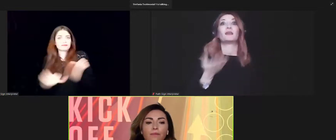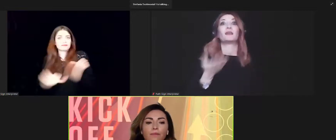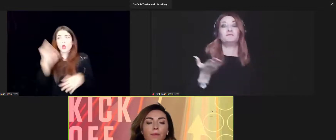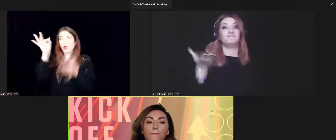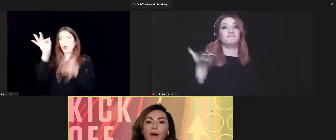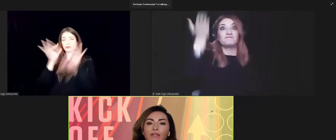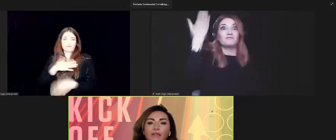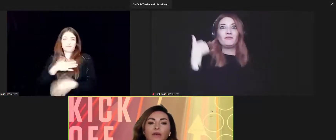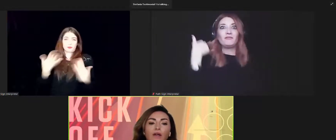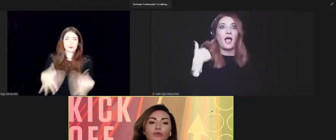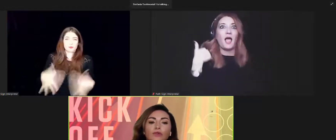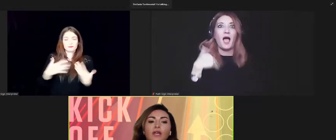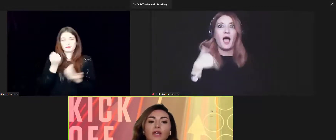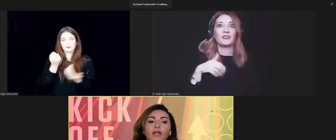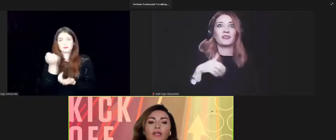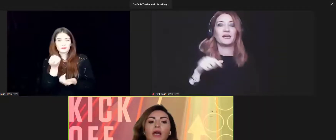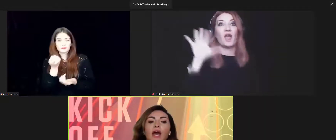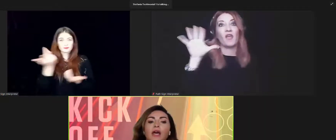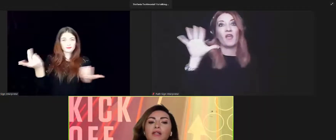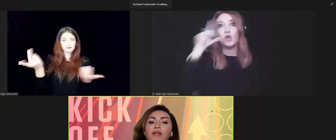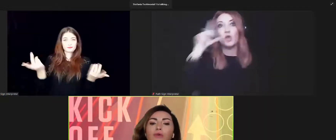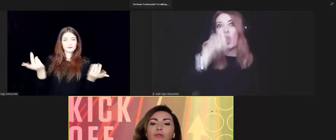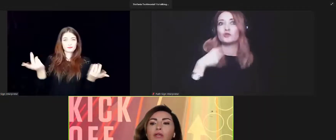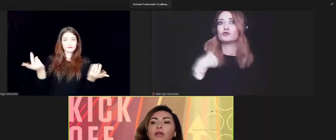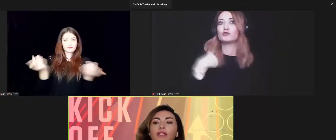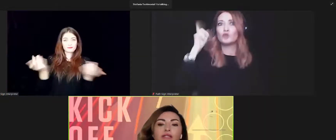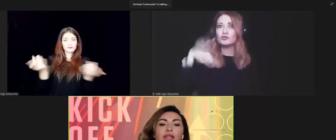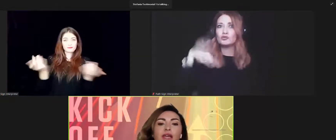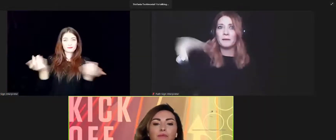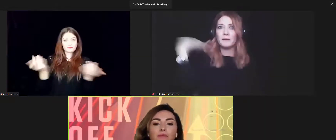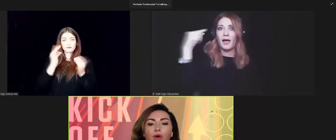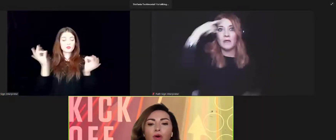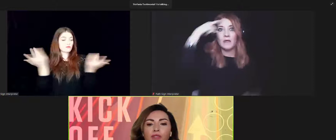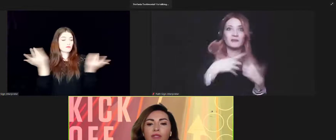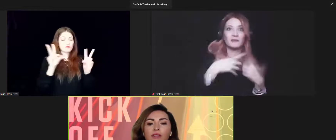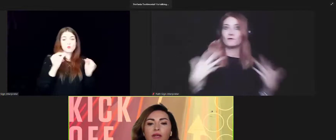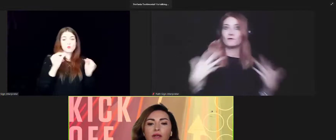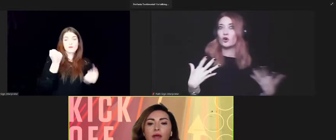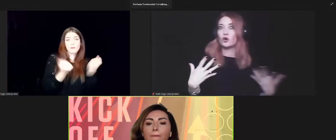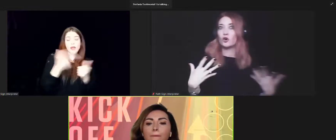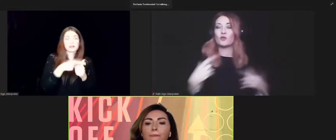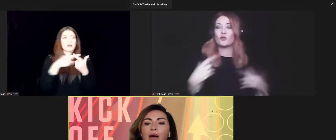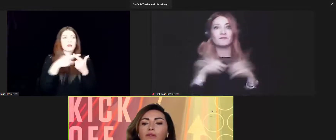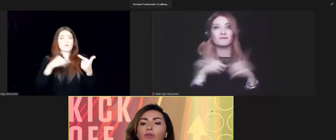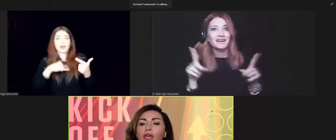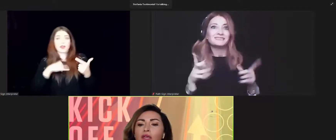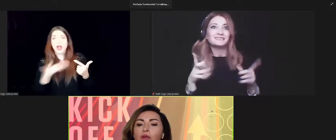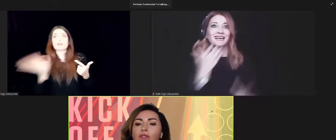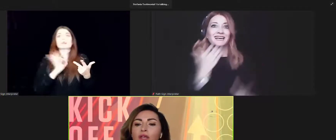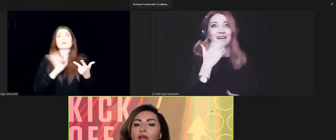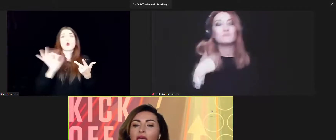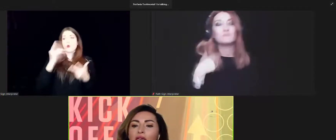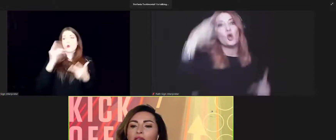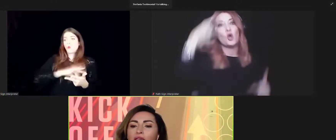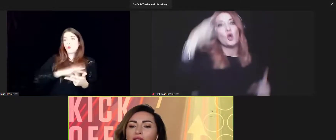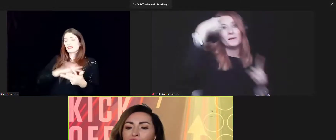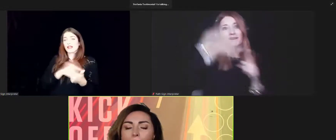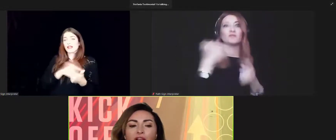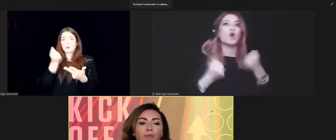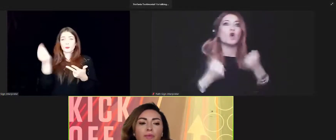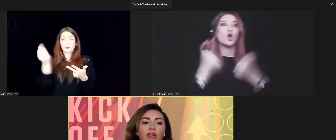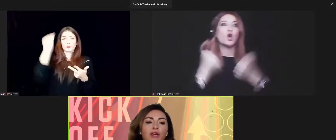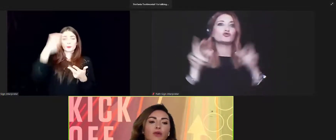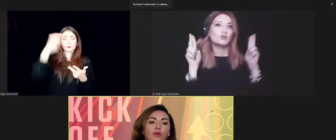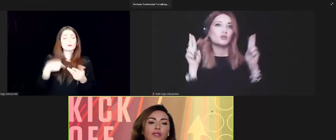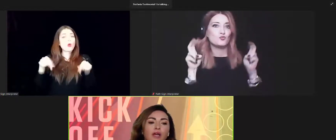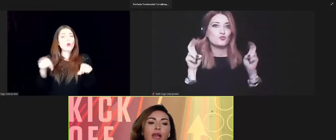income. But today I still use the same process. But today I use it for much